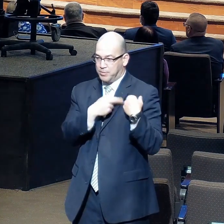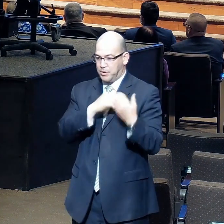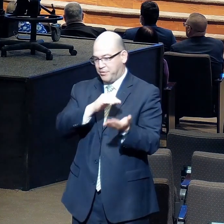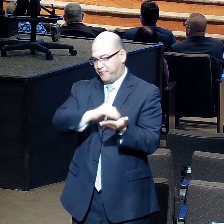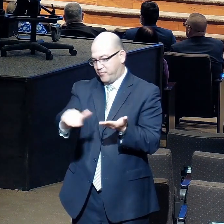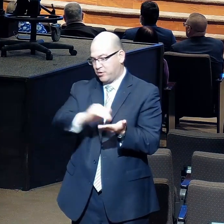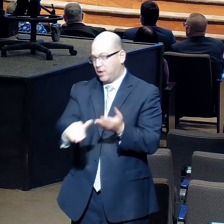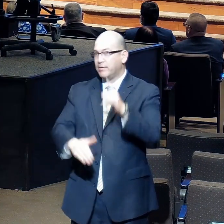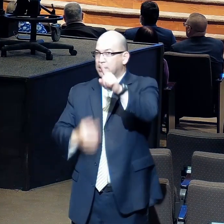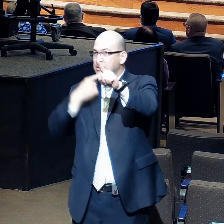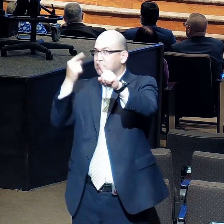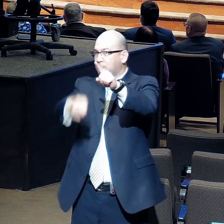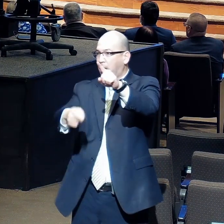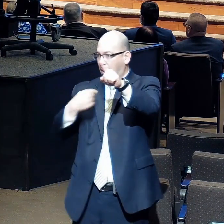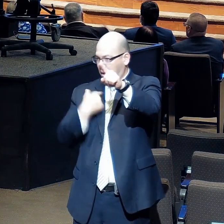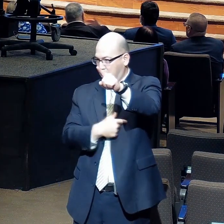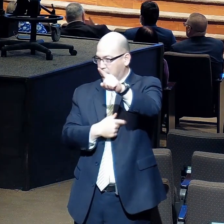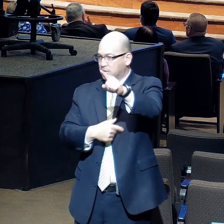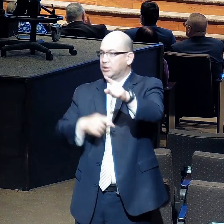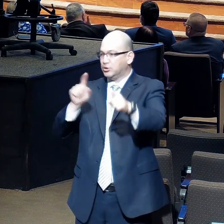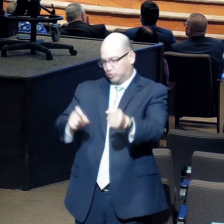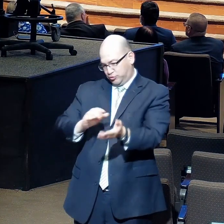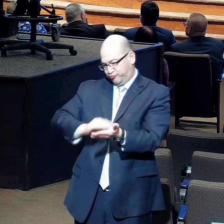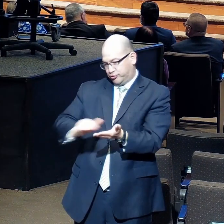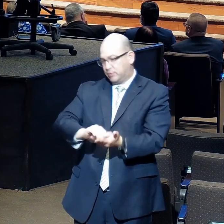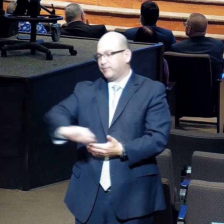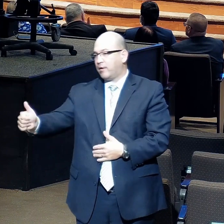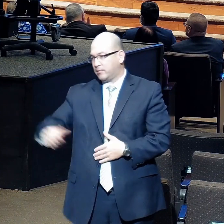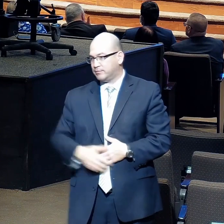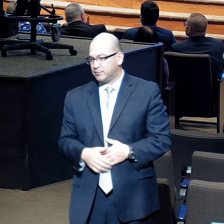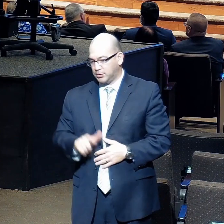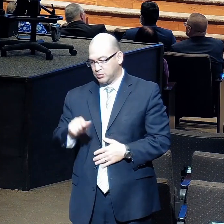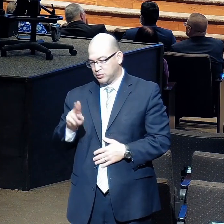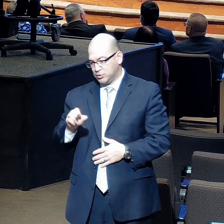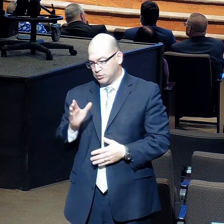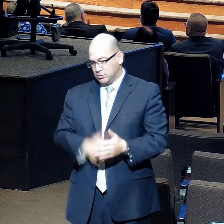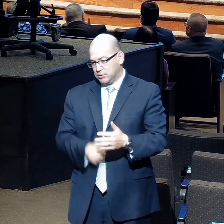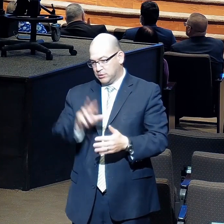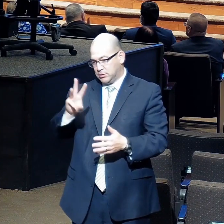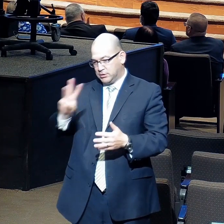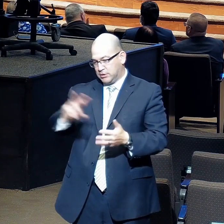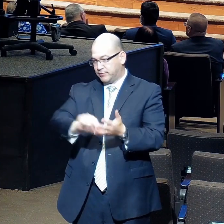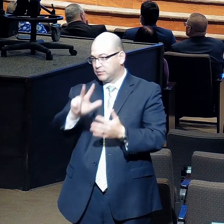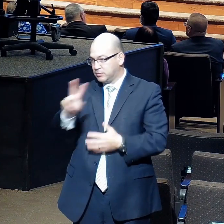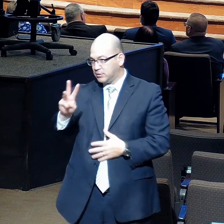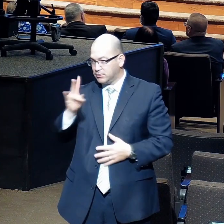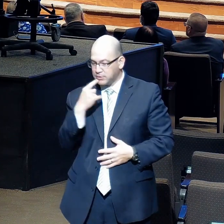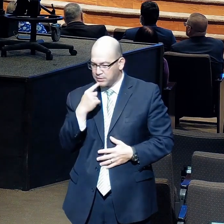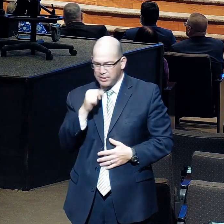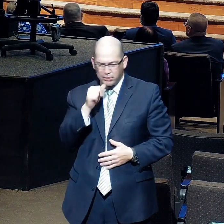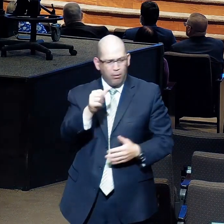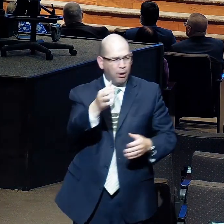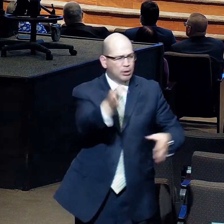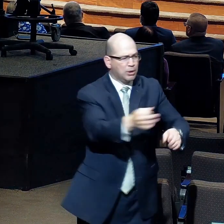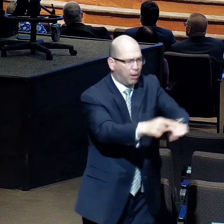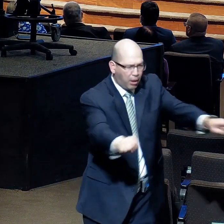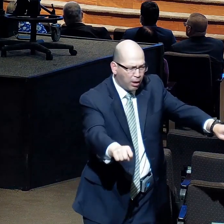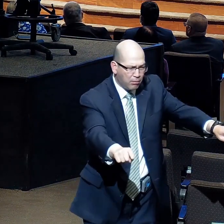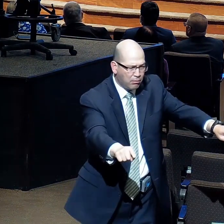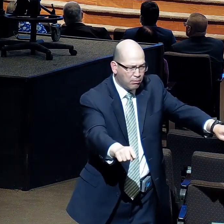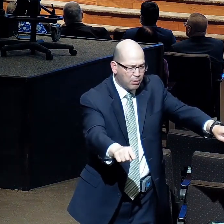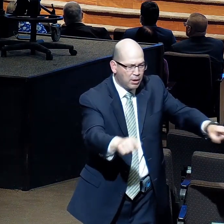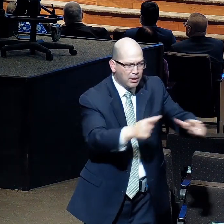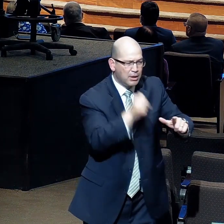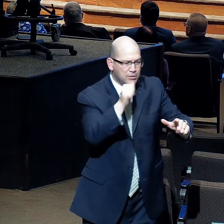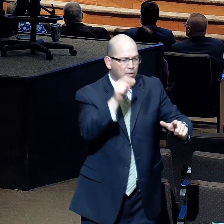several times in the scripture to forgive. Luke 6:37 says, "Judge not, and ye shall not be judged. Condemn not, and ye shall not